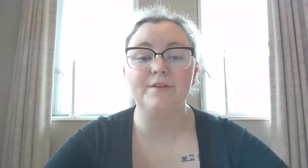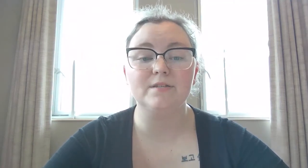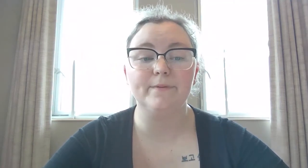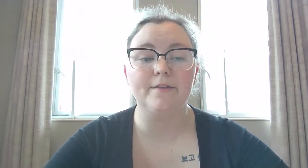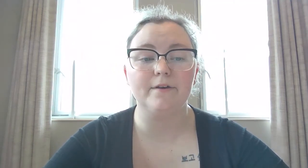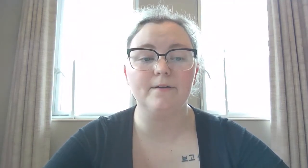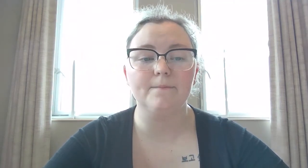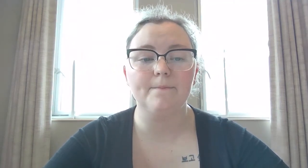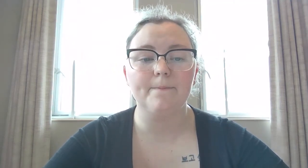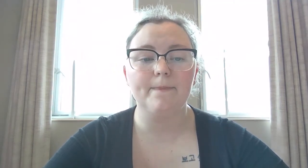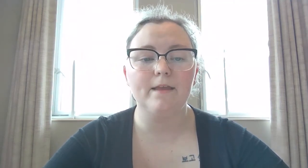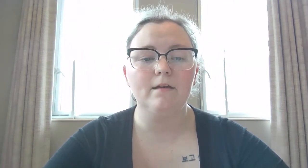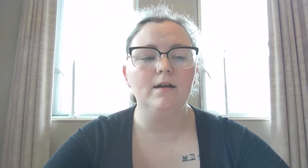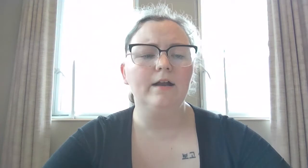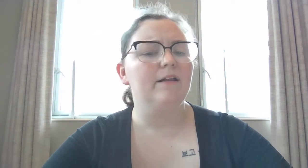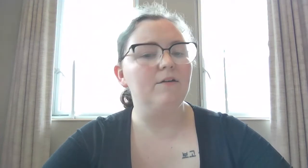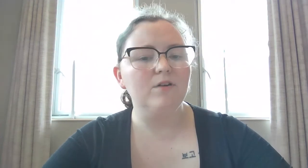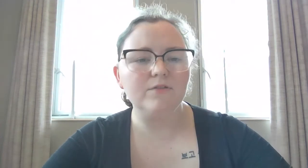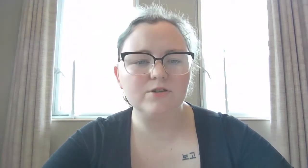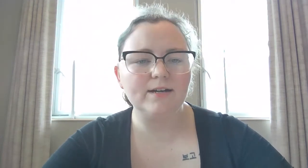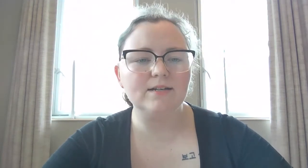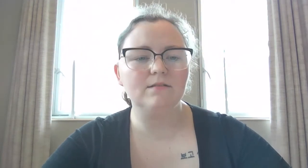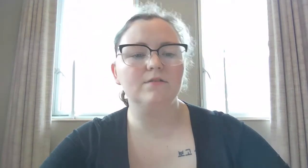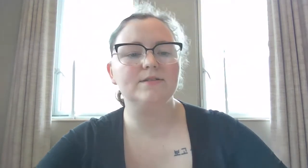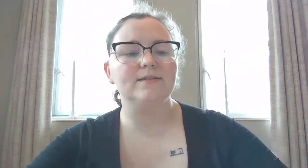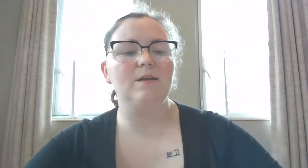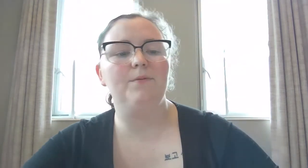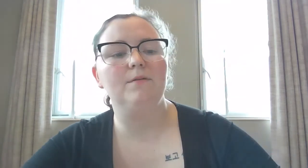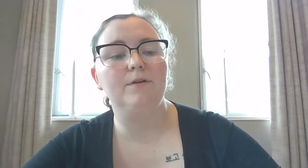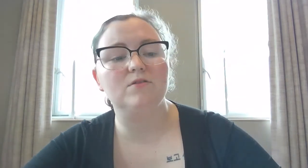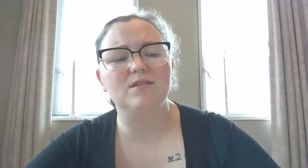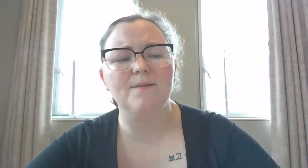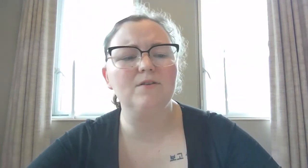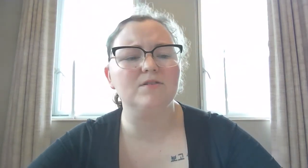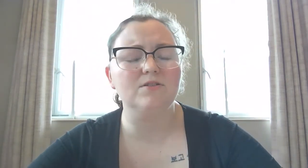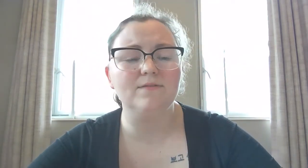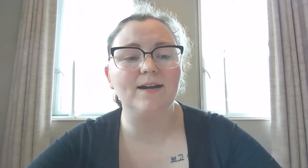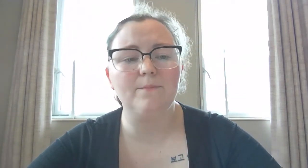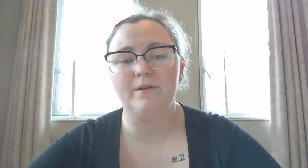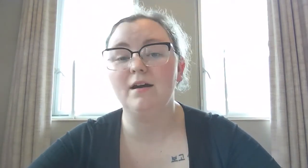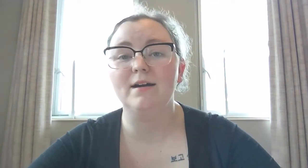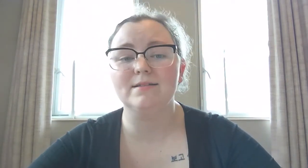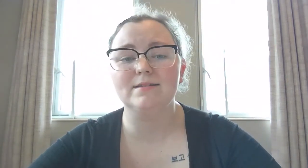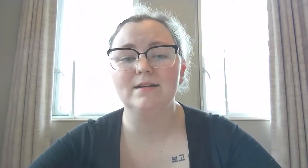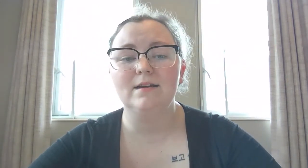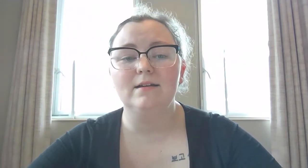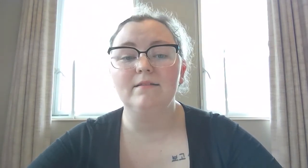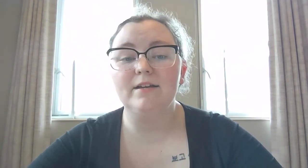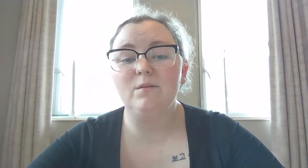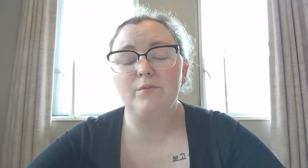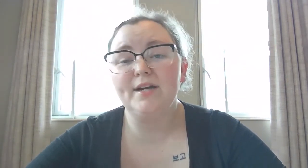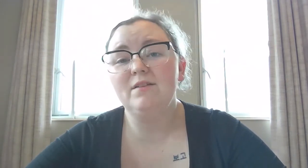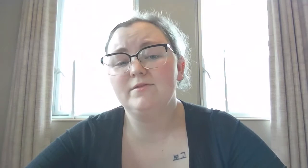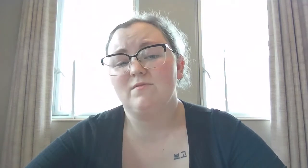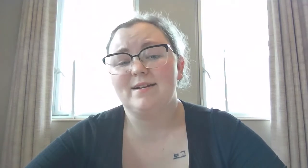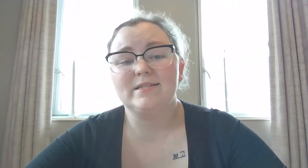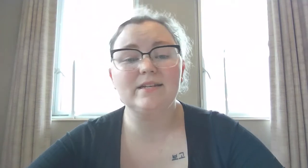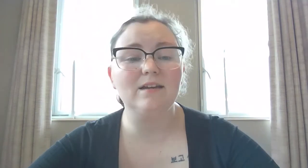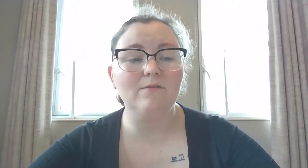brother. Have you ever tried to go to sleep, but your stomach was too tied up in knots, like your brain was wrestling with what to